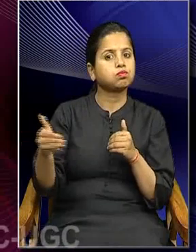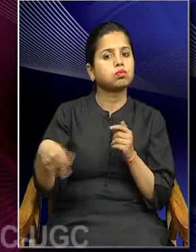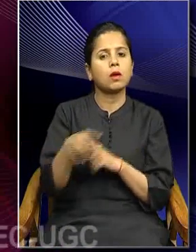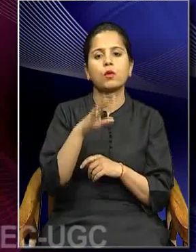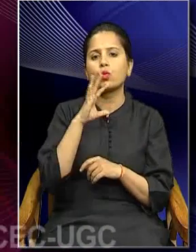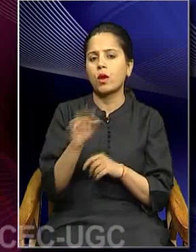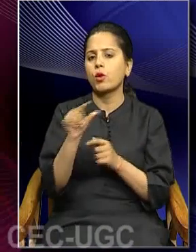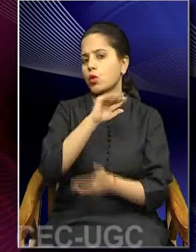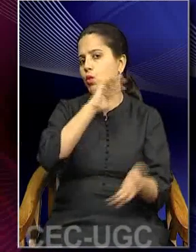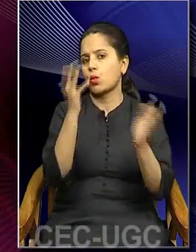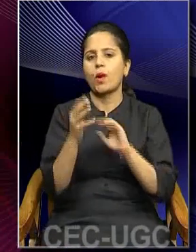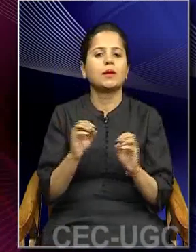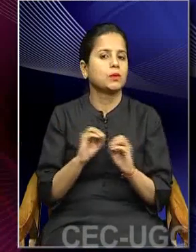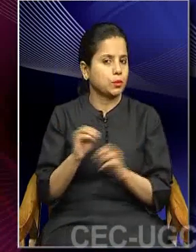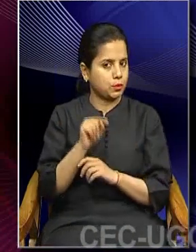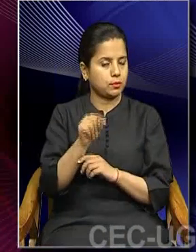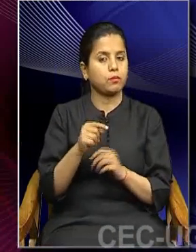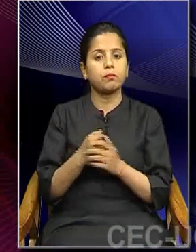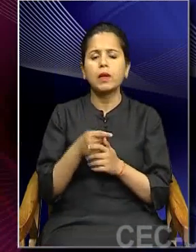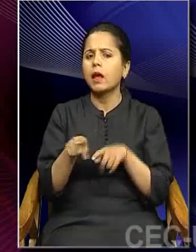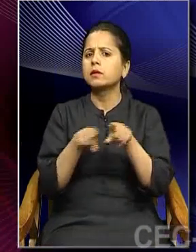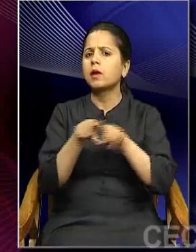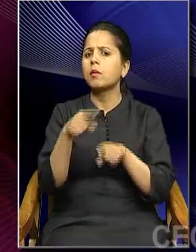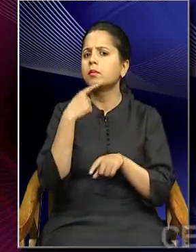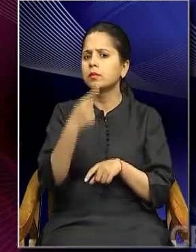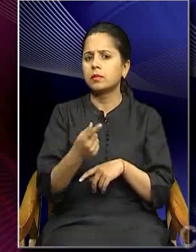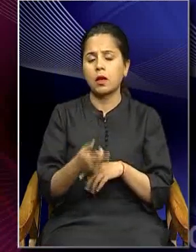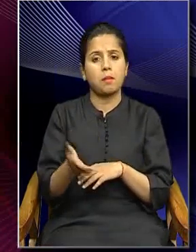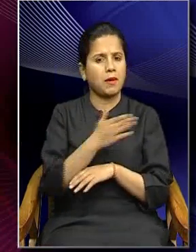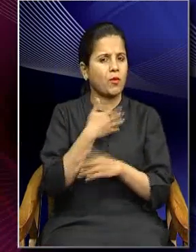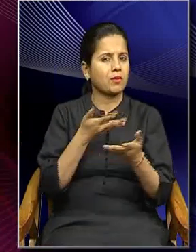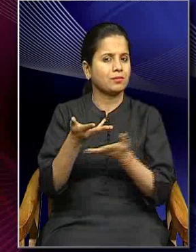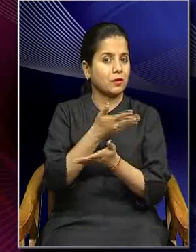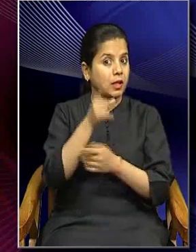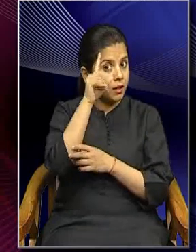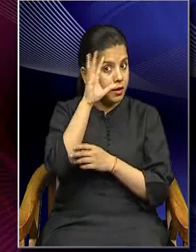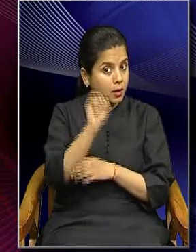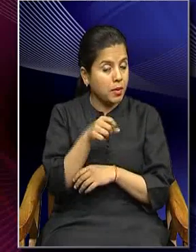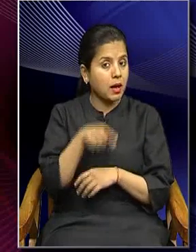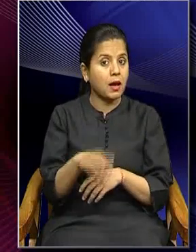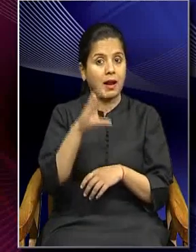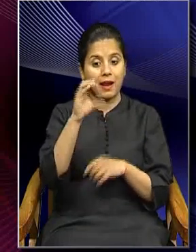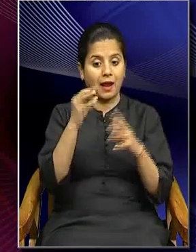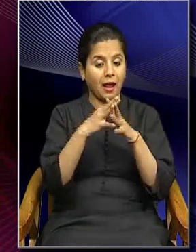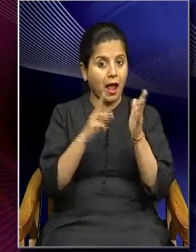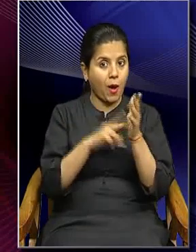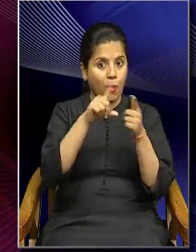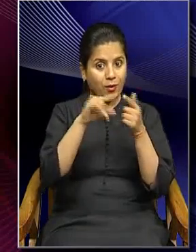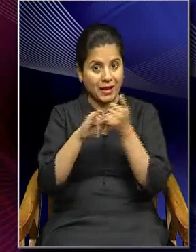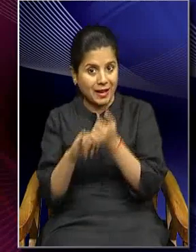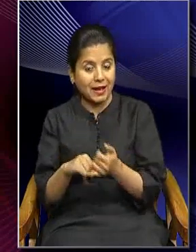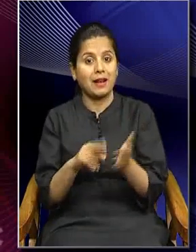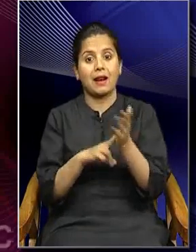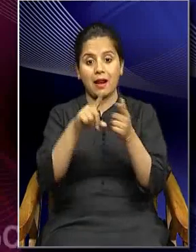real universal. The example of it I have already discussed. Remember, cowness-ness,